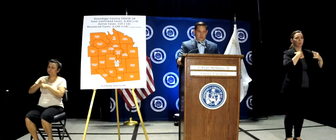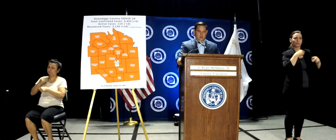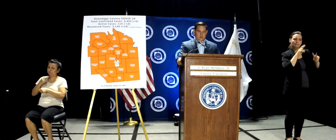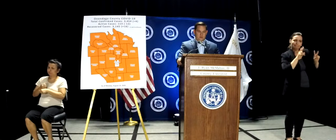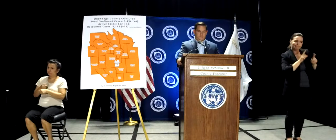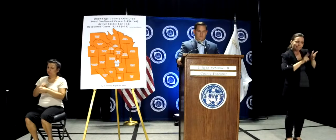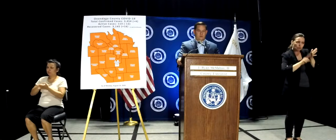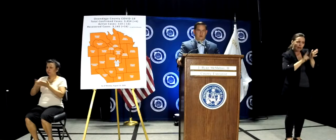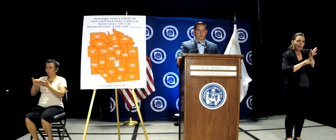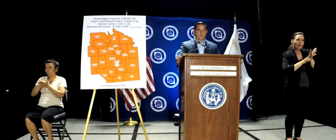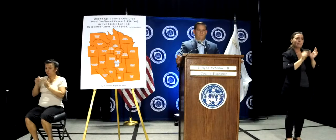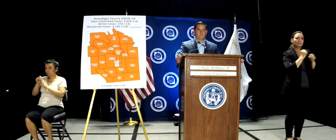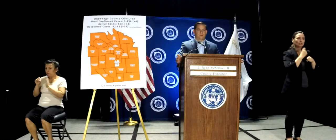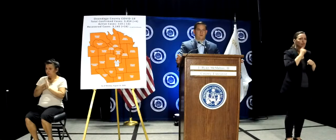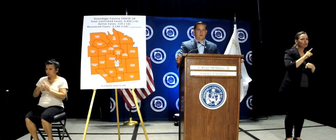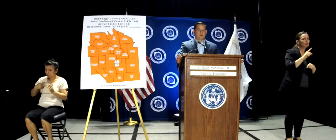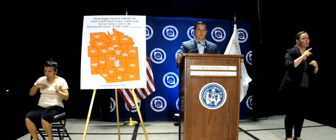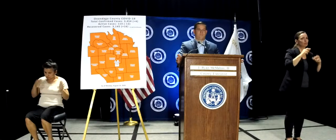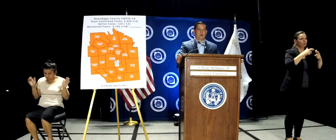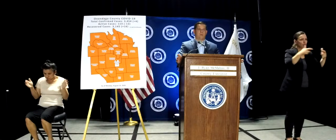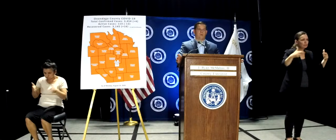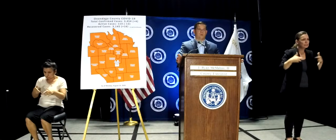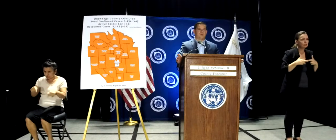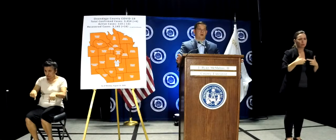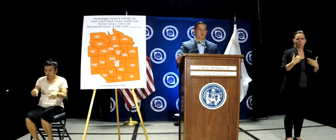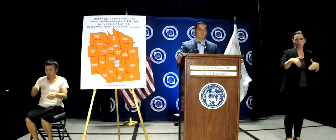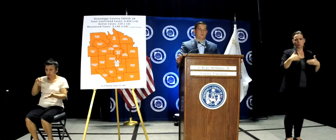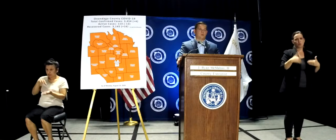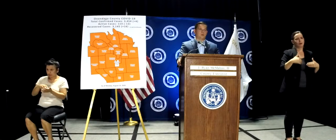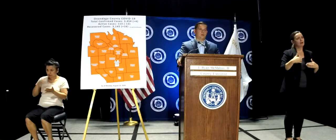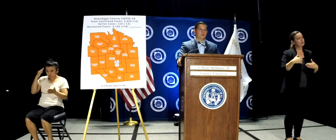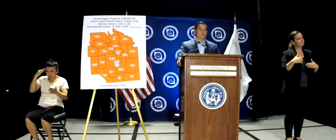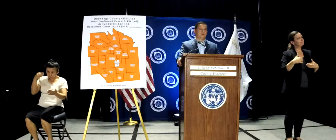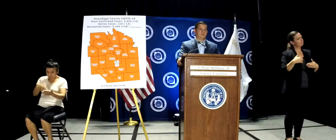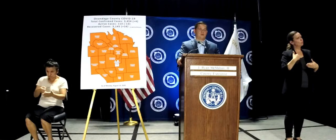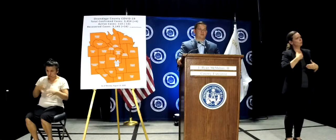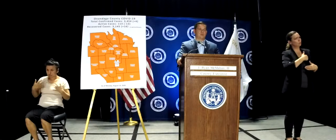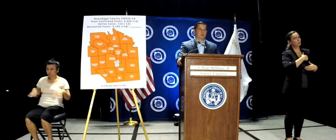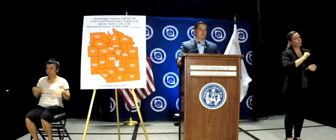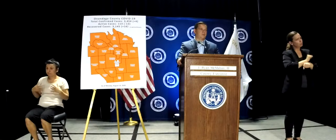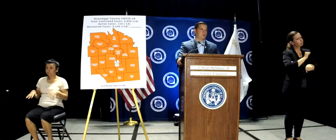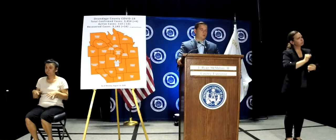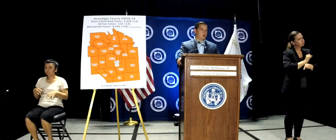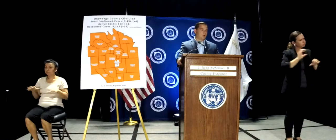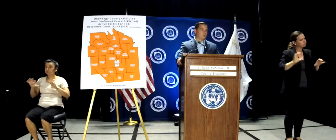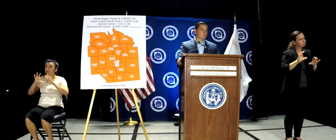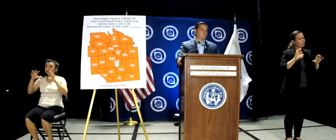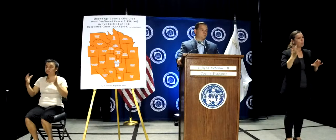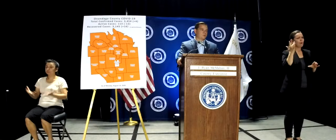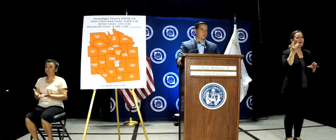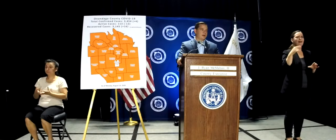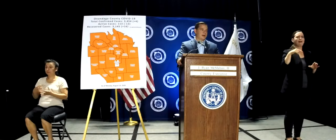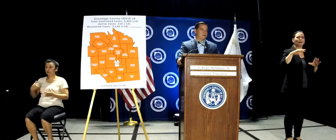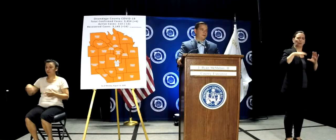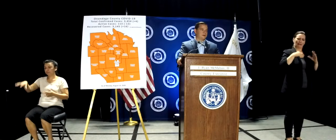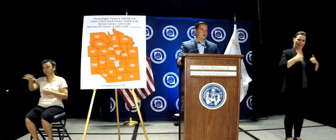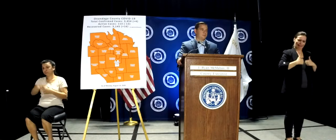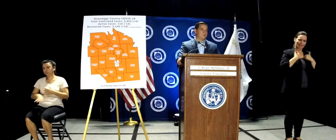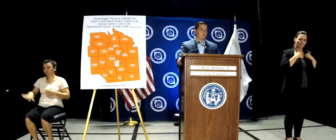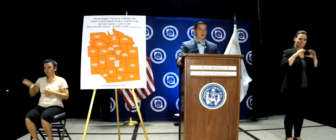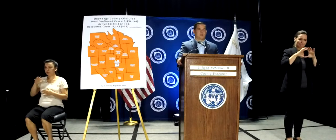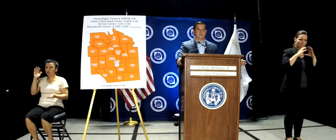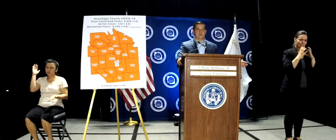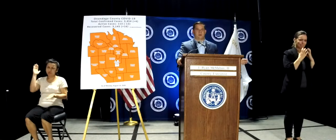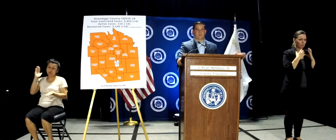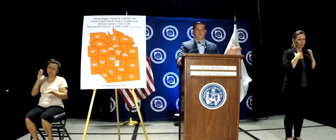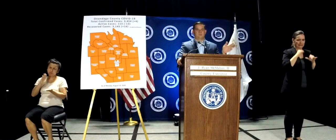And if you think about a bubble within our own community, the infection rate is so low that